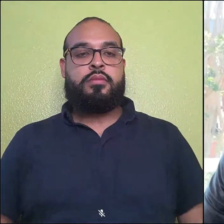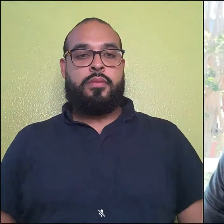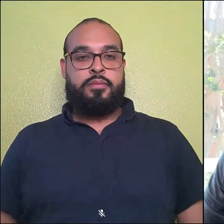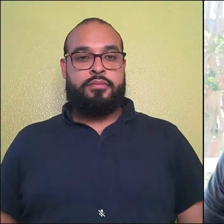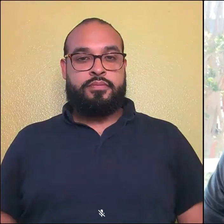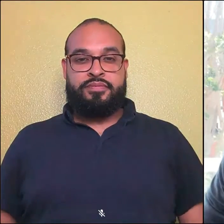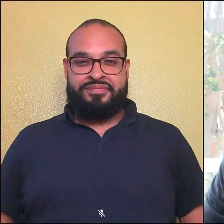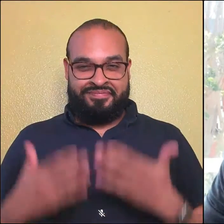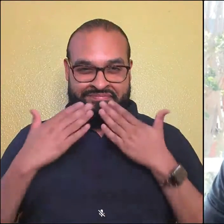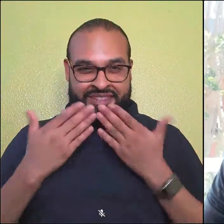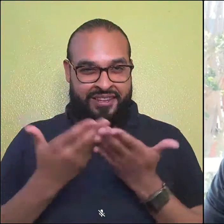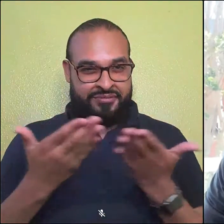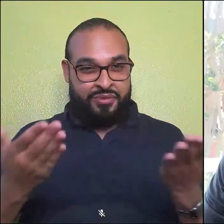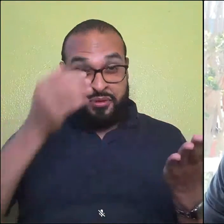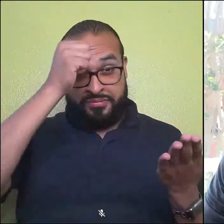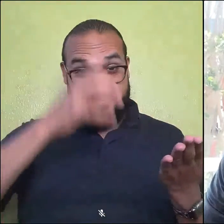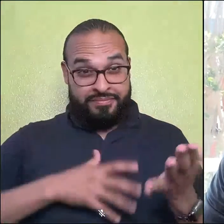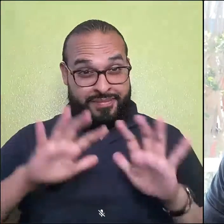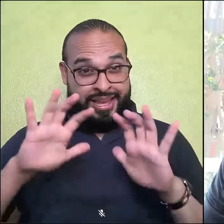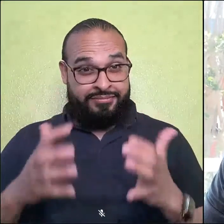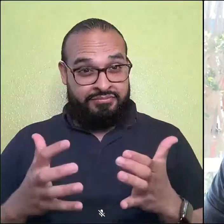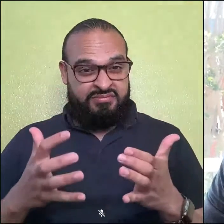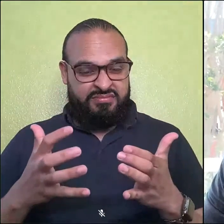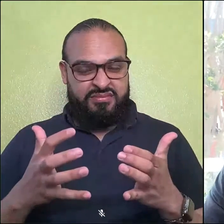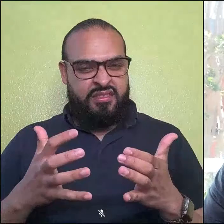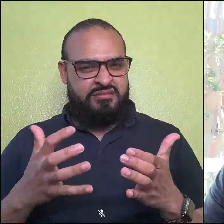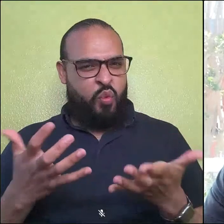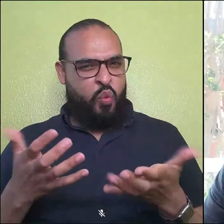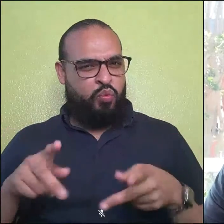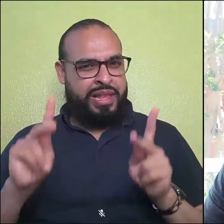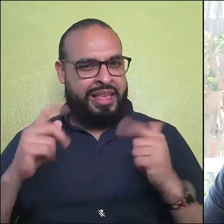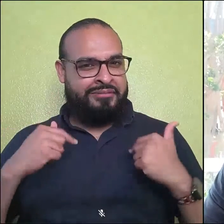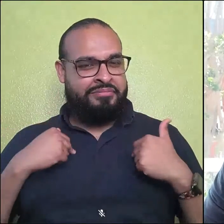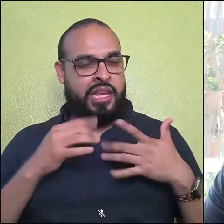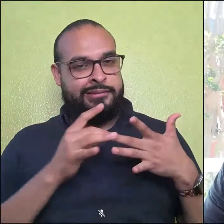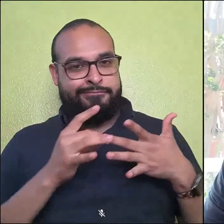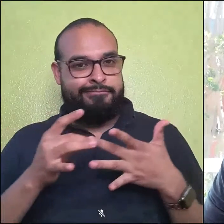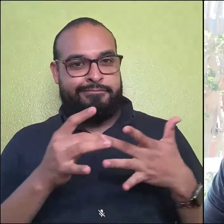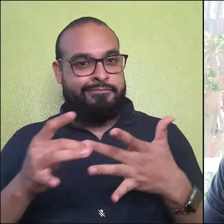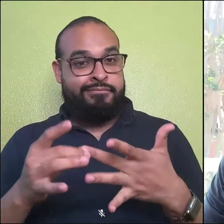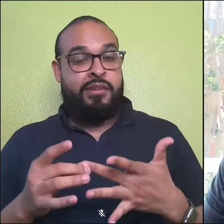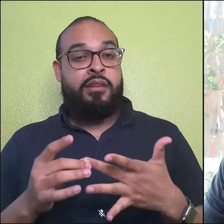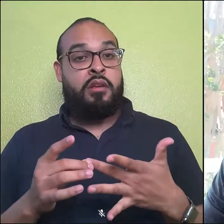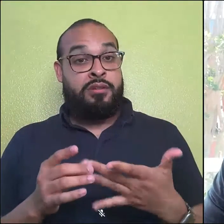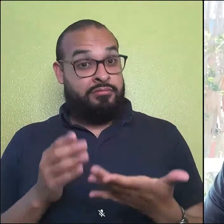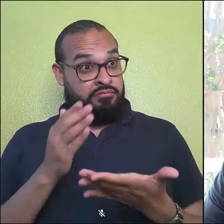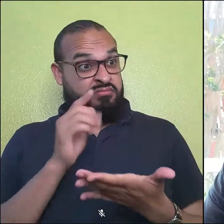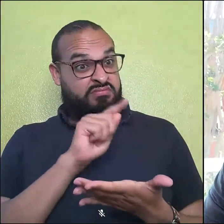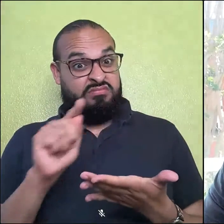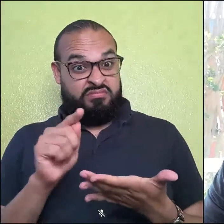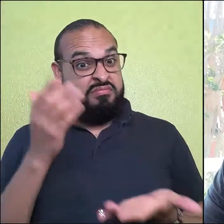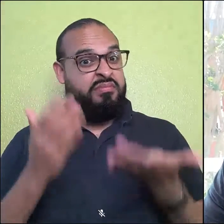Thank you, men, for allowing me to bring you there. Some of you may have felt completely disconnected to